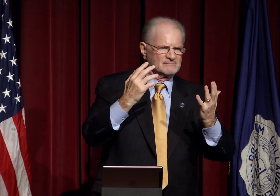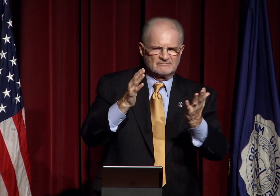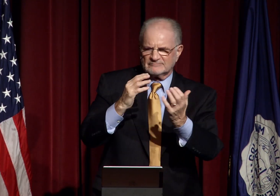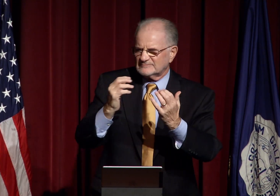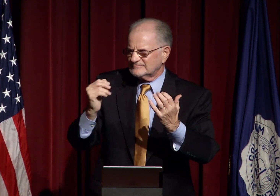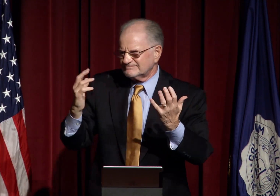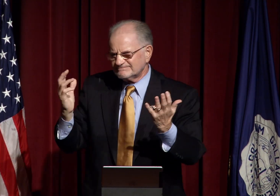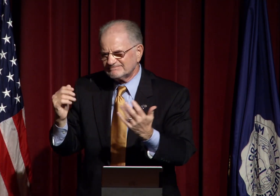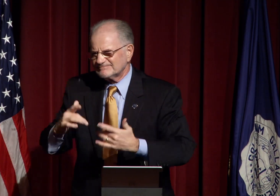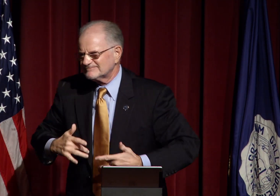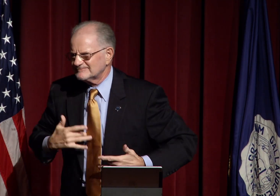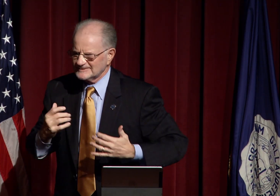But